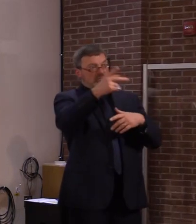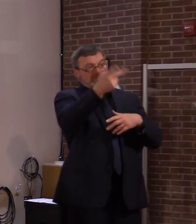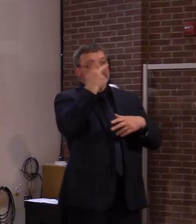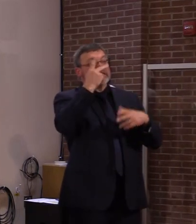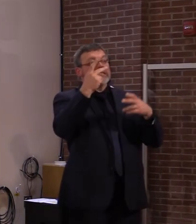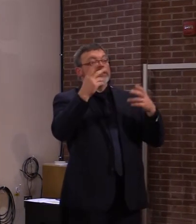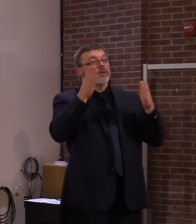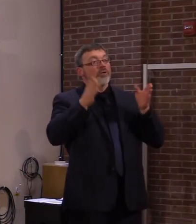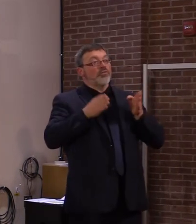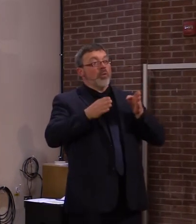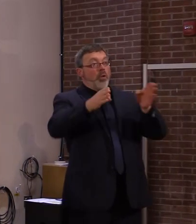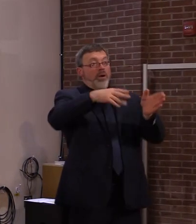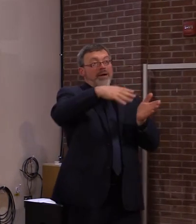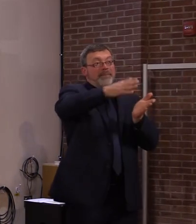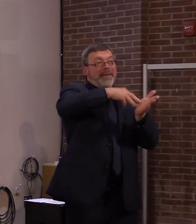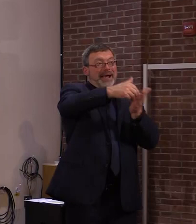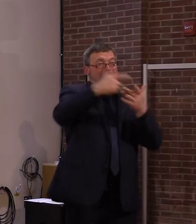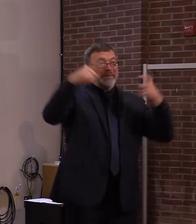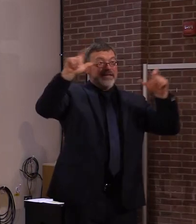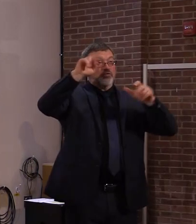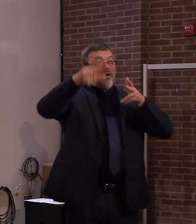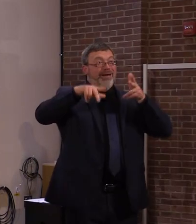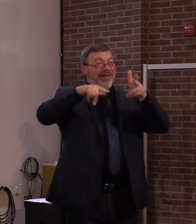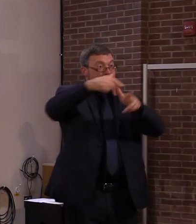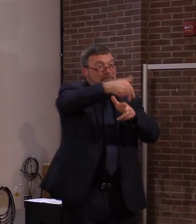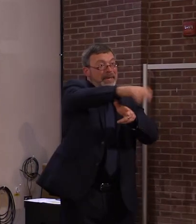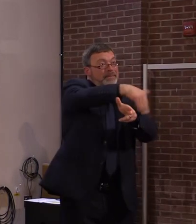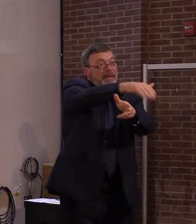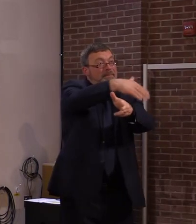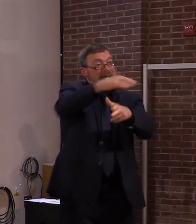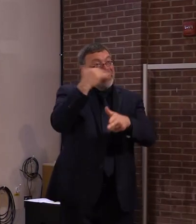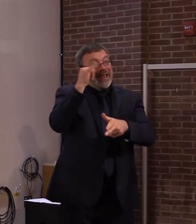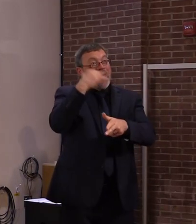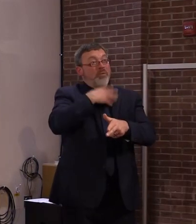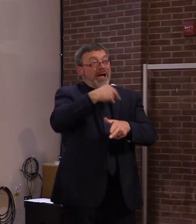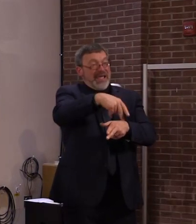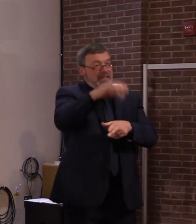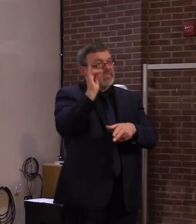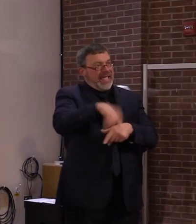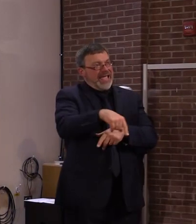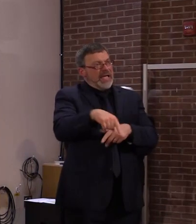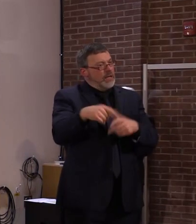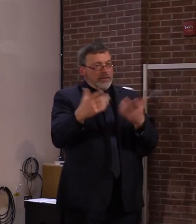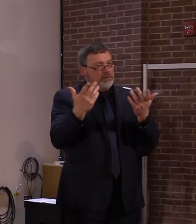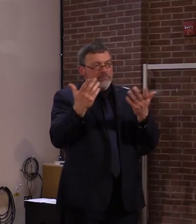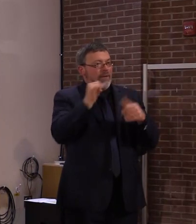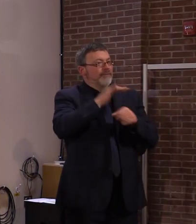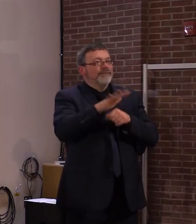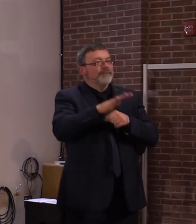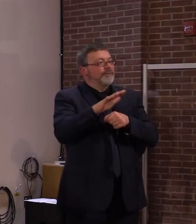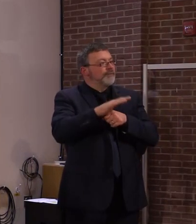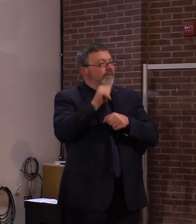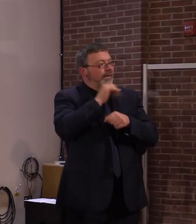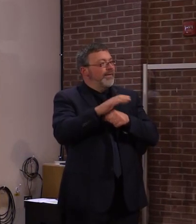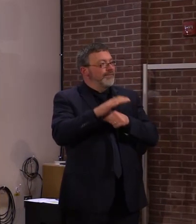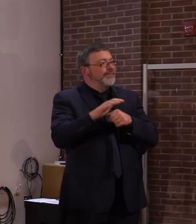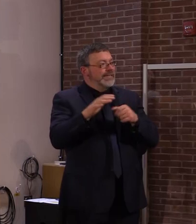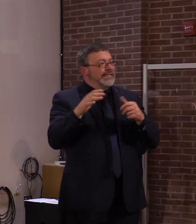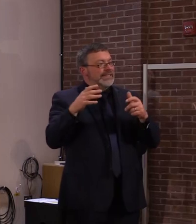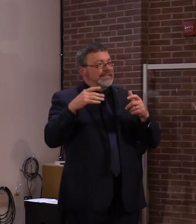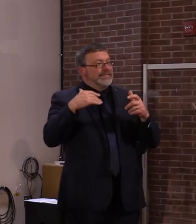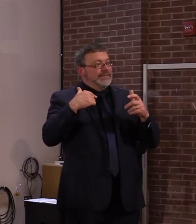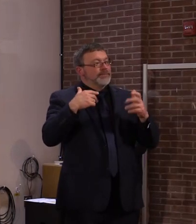we had to investigate whether there's any alternatives. We had to put those into place, and we accepted some